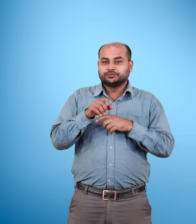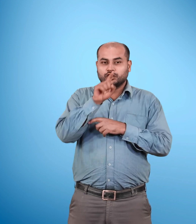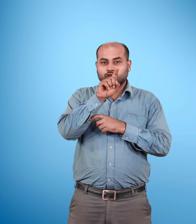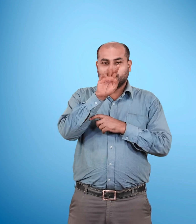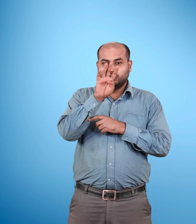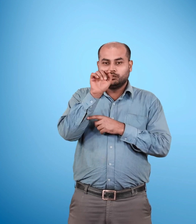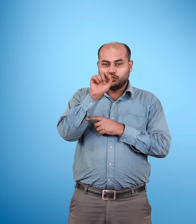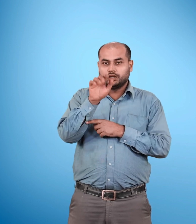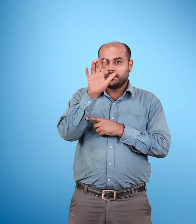(14.5)